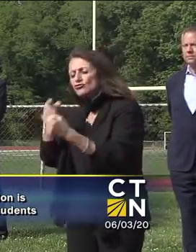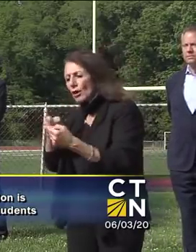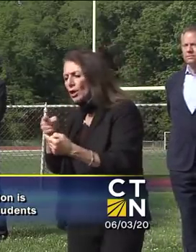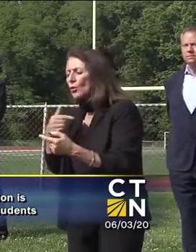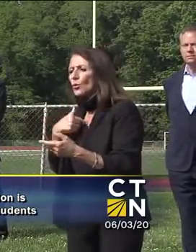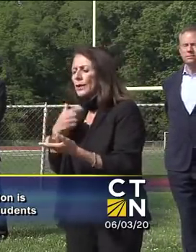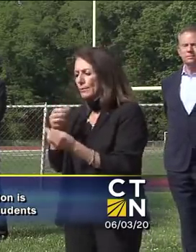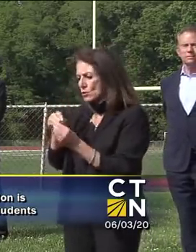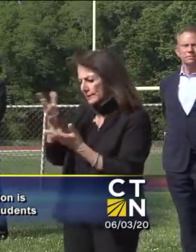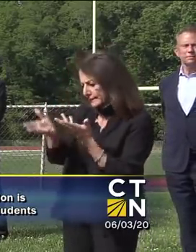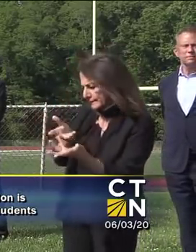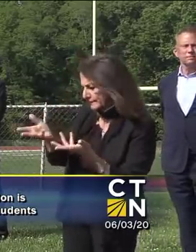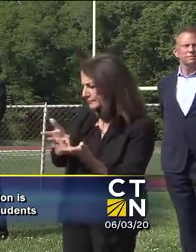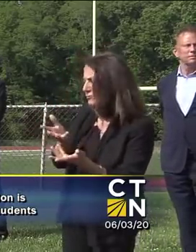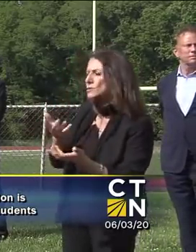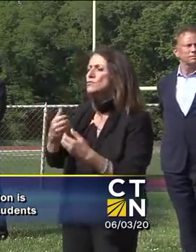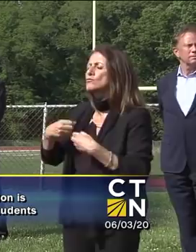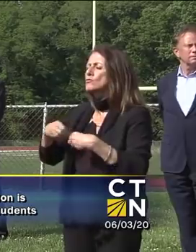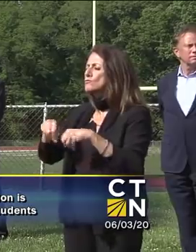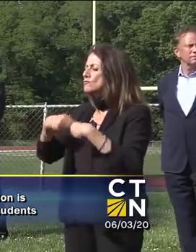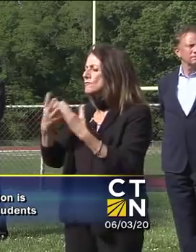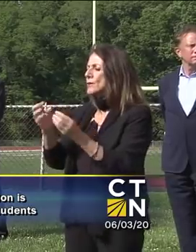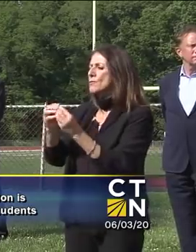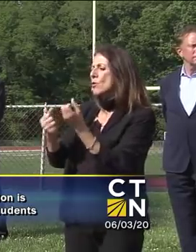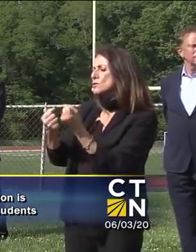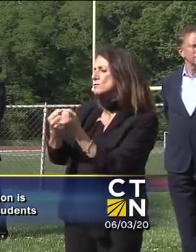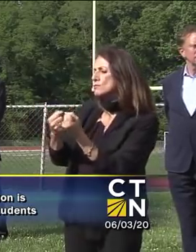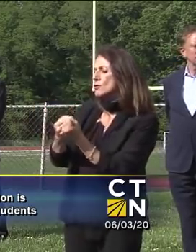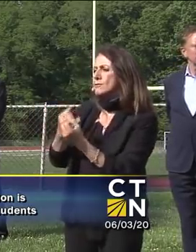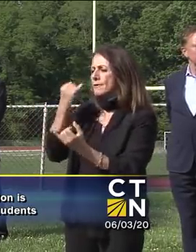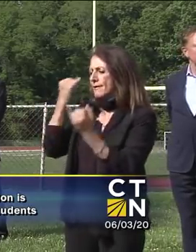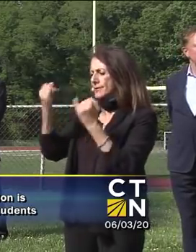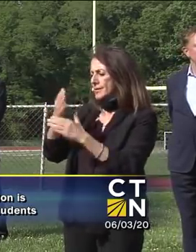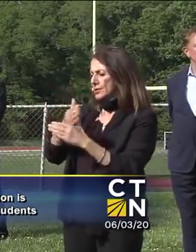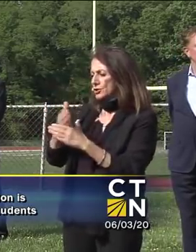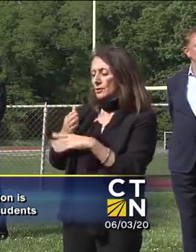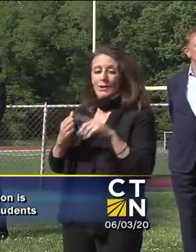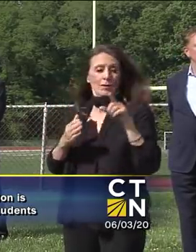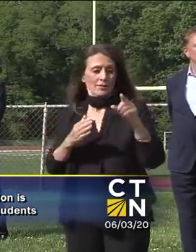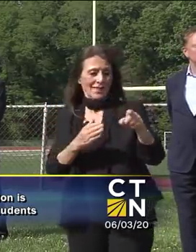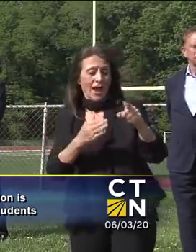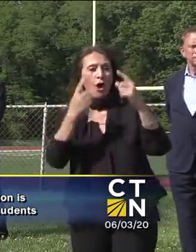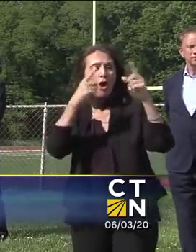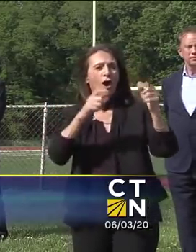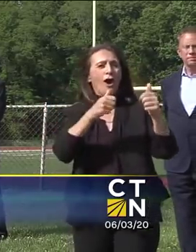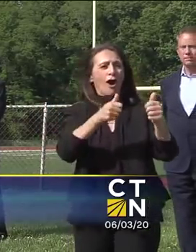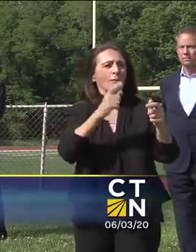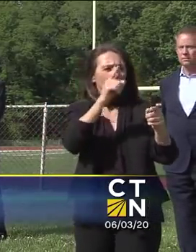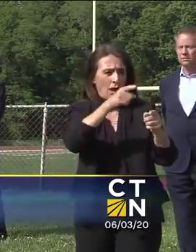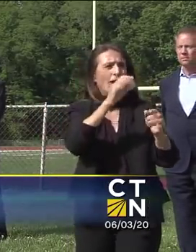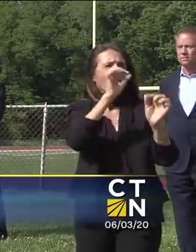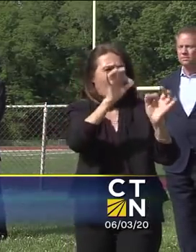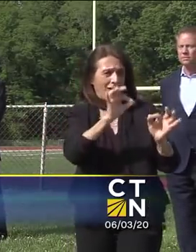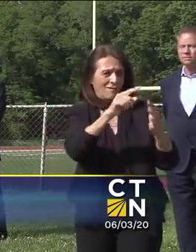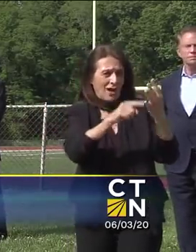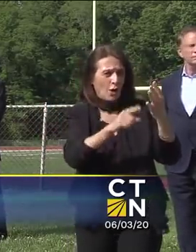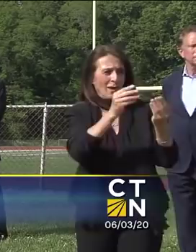connect, so we can try to provide support and share best ideas, because what might be working in one district could help another district reach those